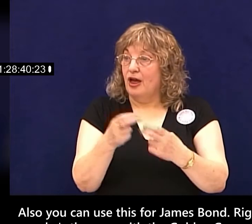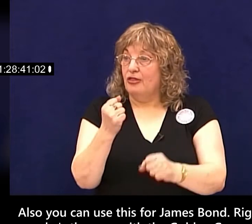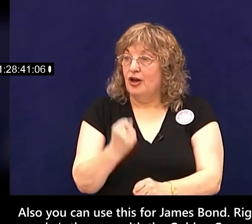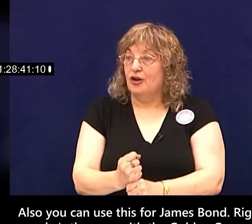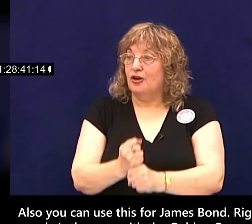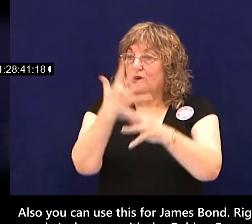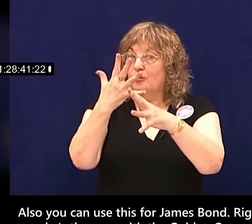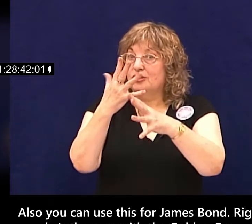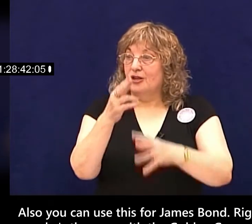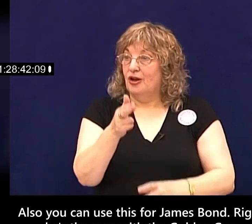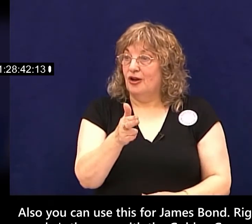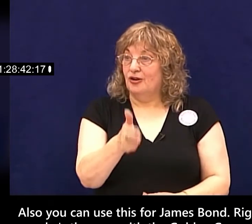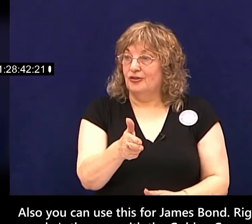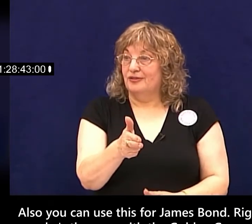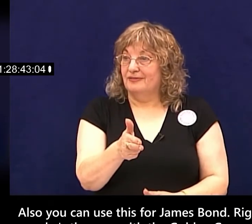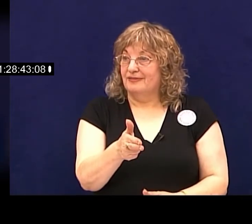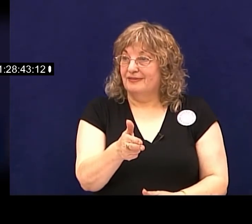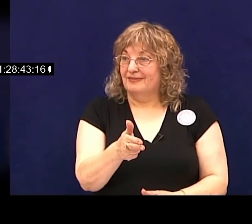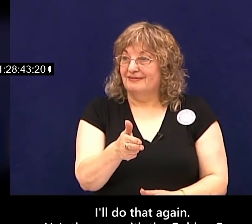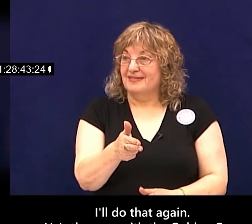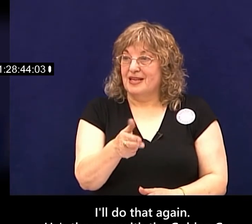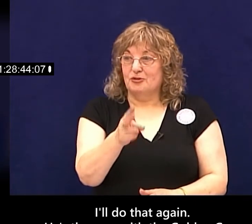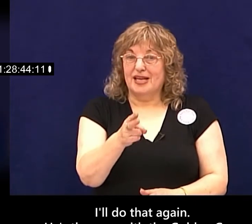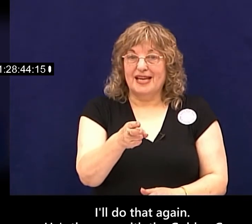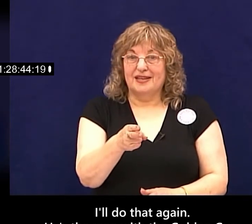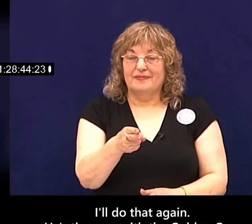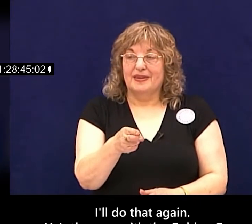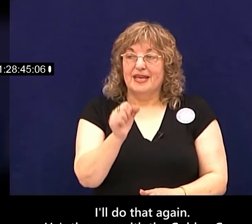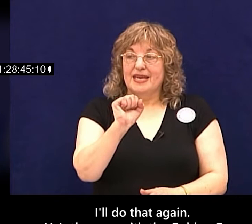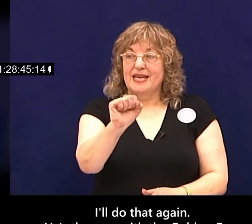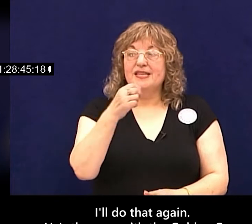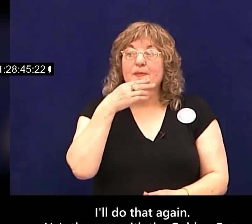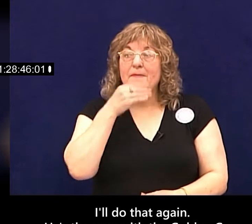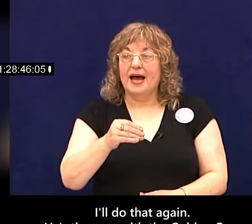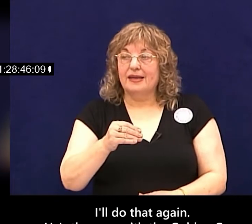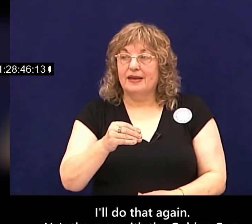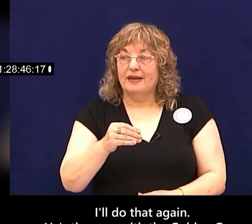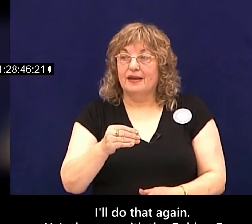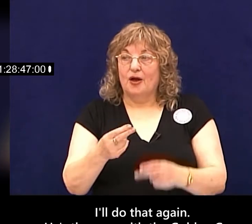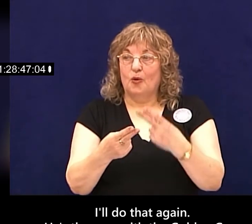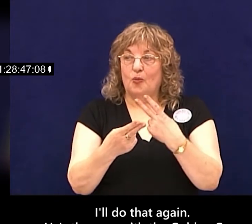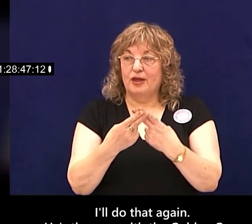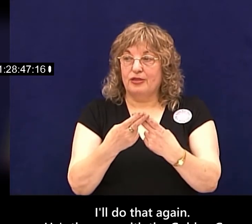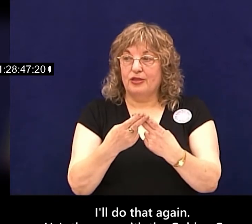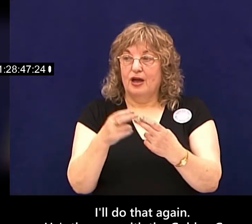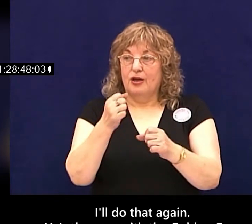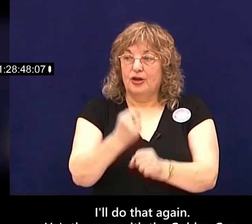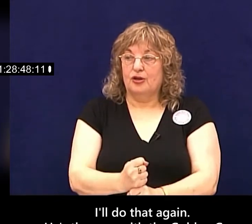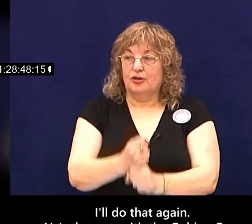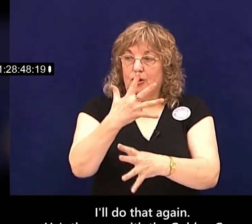the golden gun. I'll do that again. He's the man with the